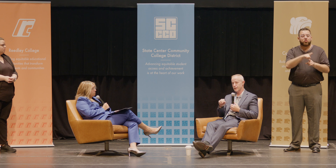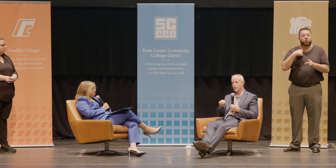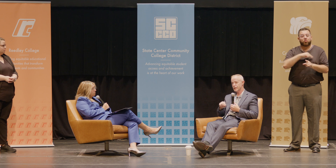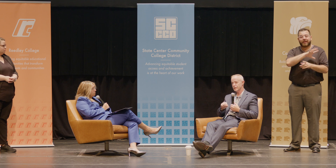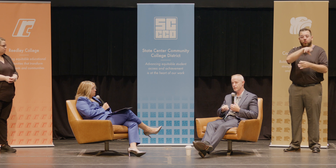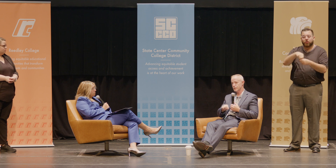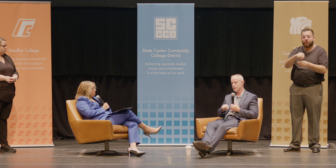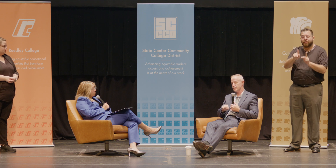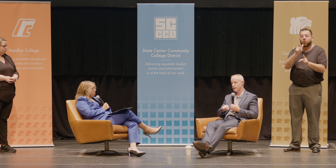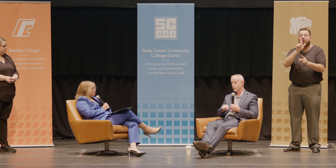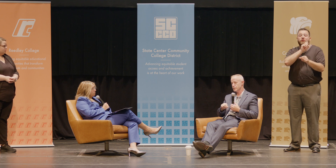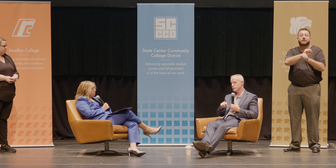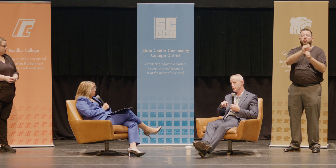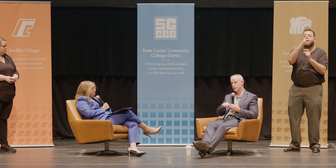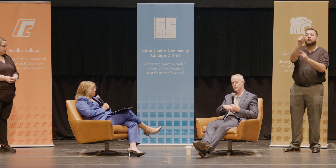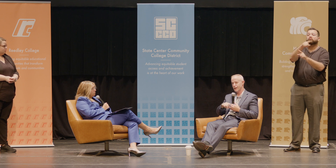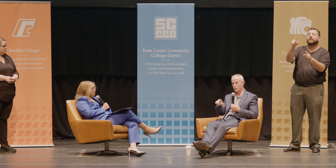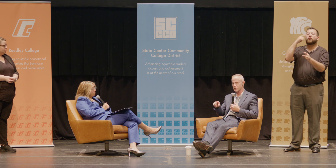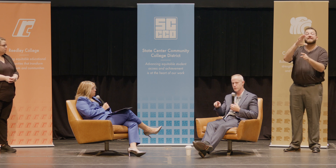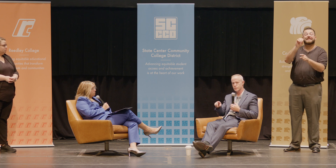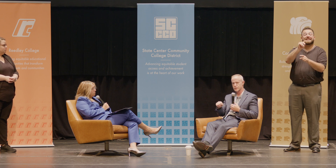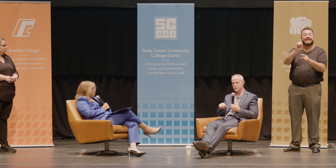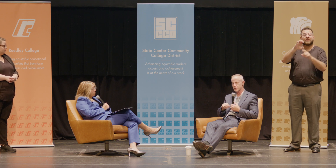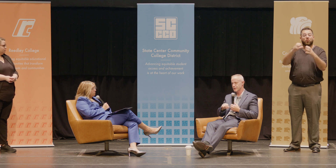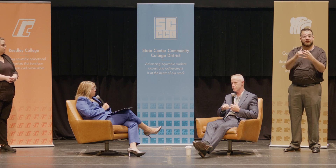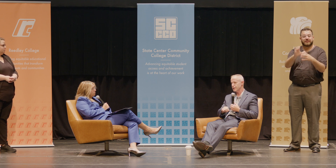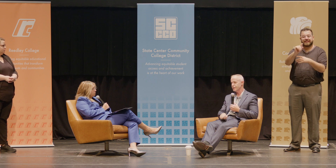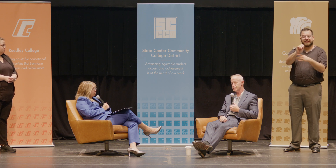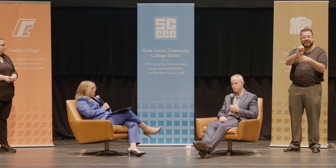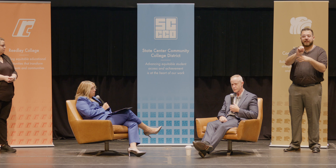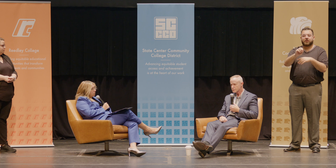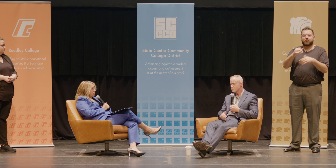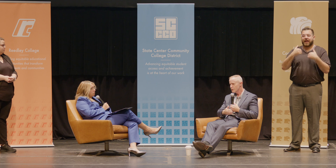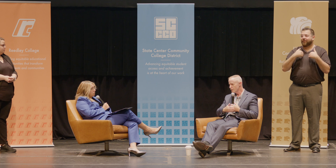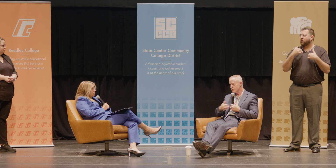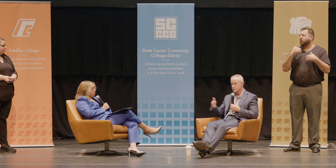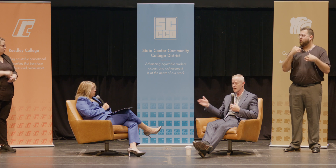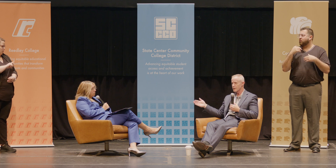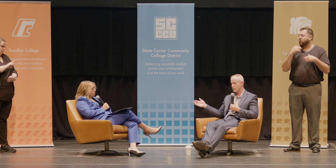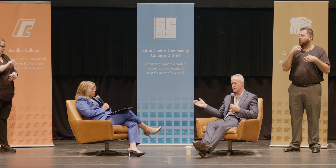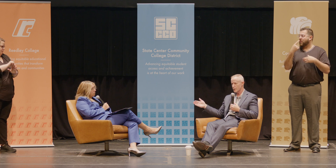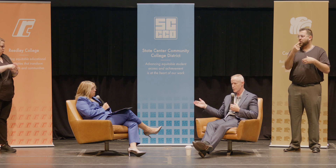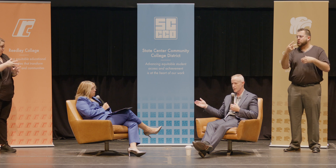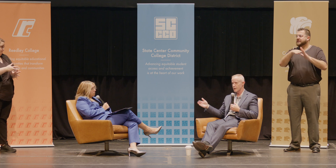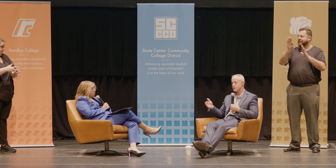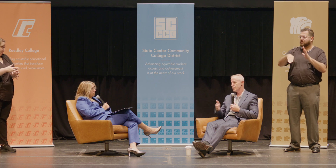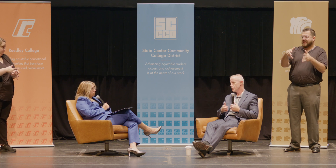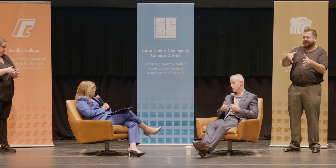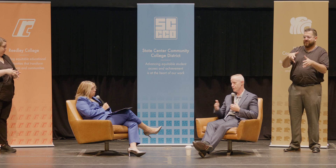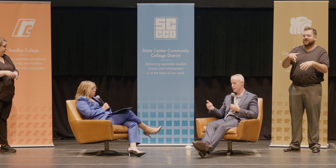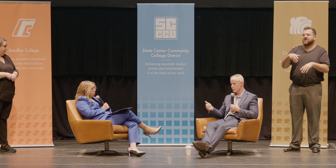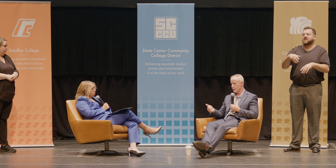folks that would go actually out to those CTA courses, so they would have 1 to 2 semesters left. Those folks all got enrolled into our